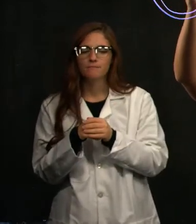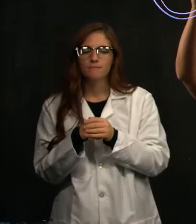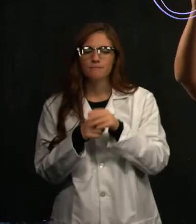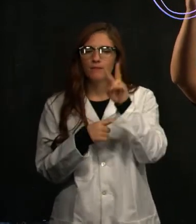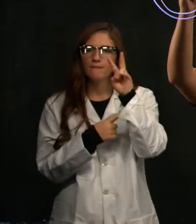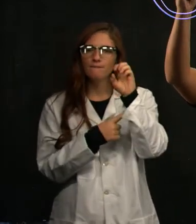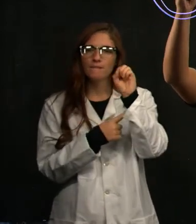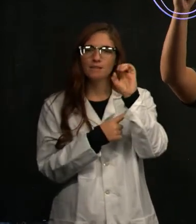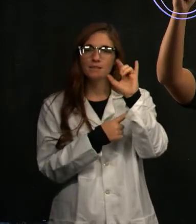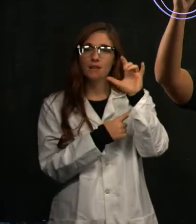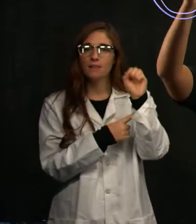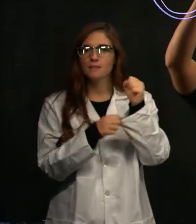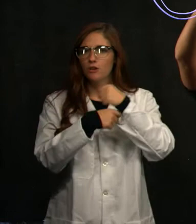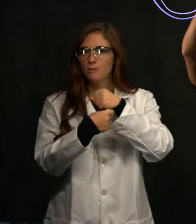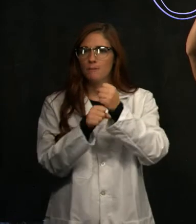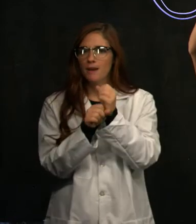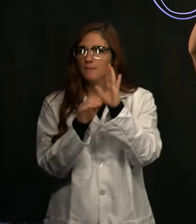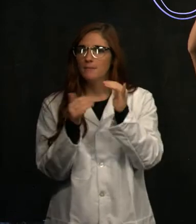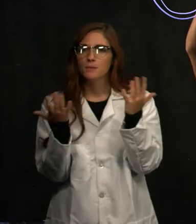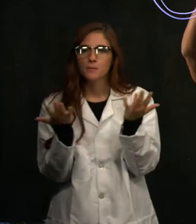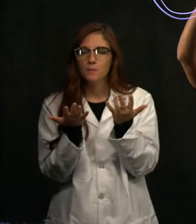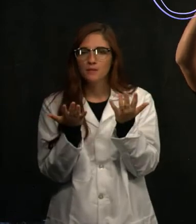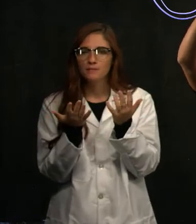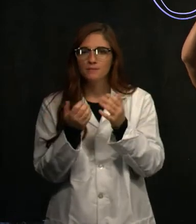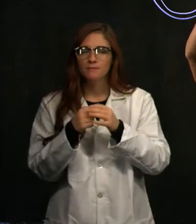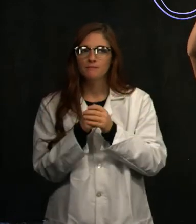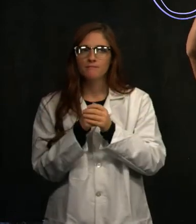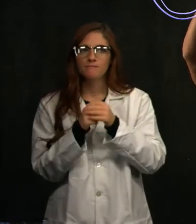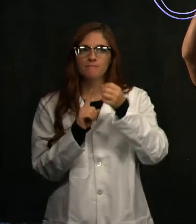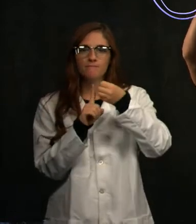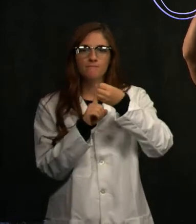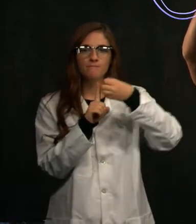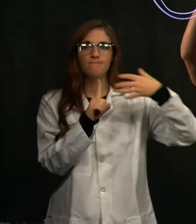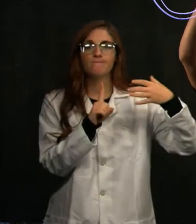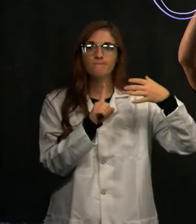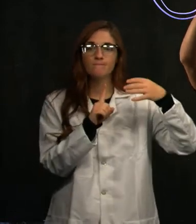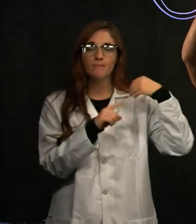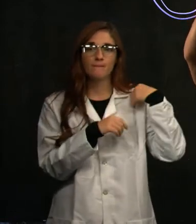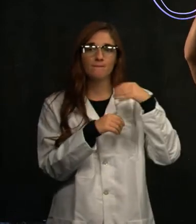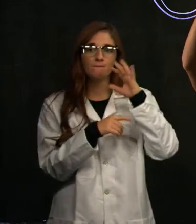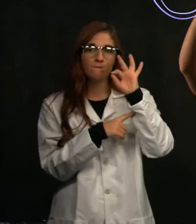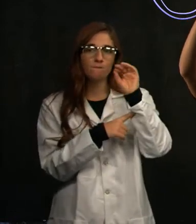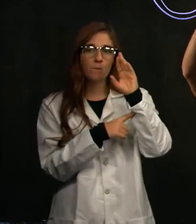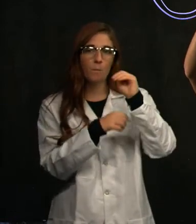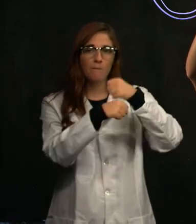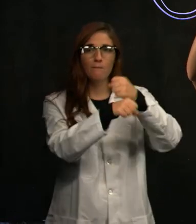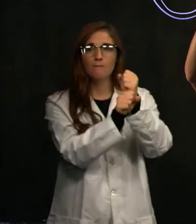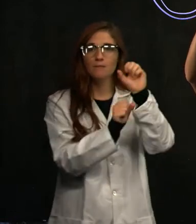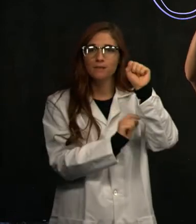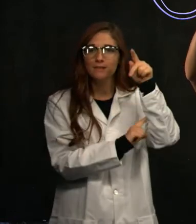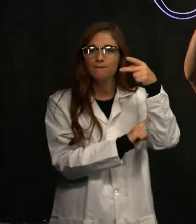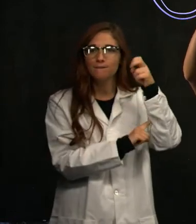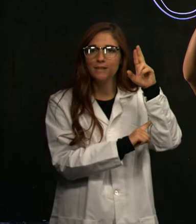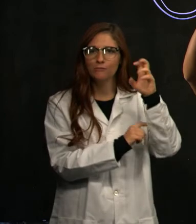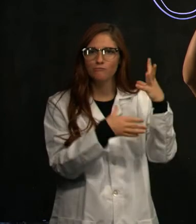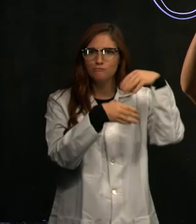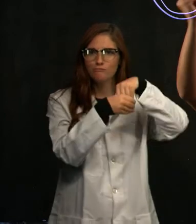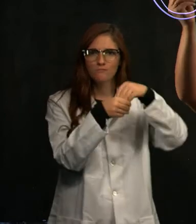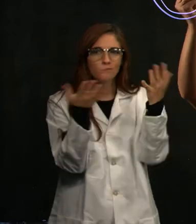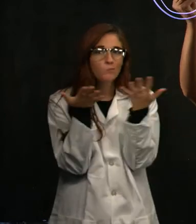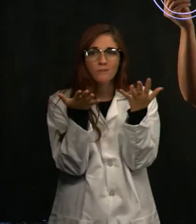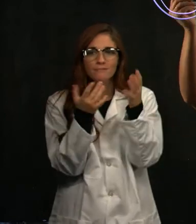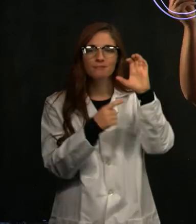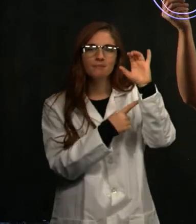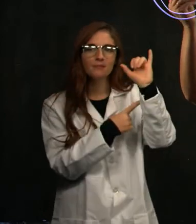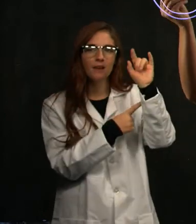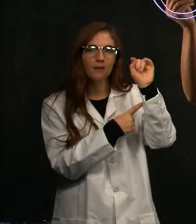blebbing off of the membrane surface and forming a sphere that contains cytoplasm